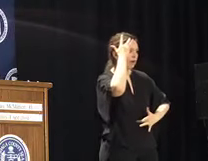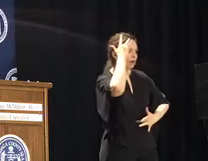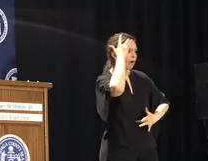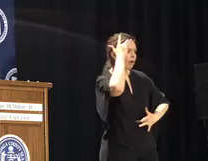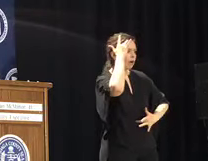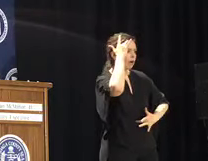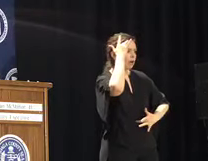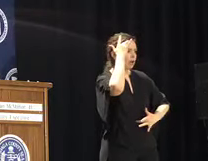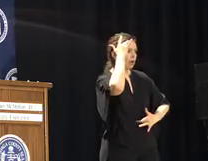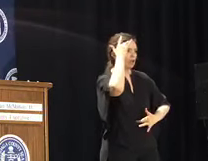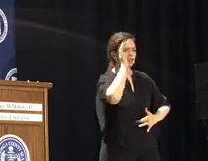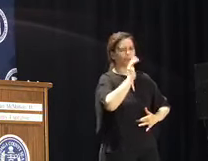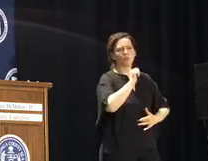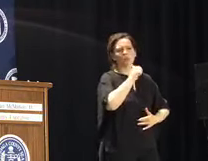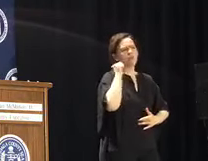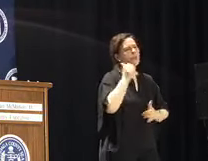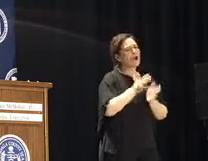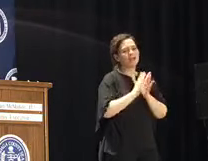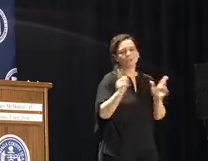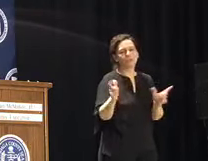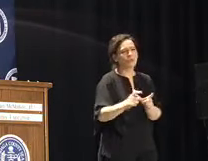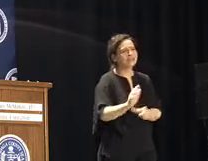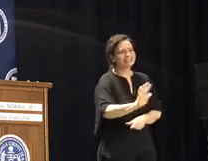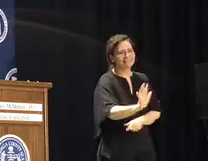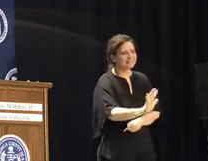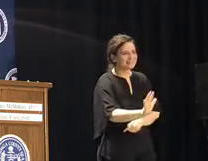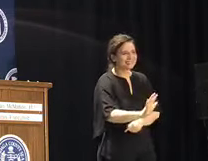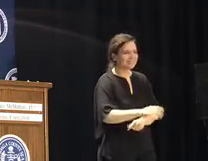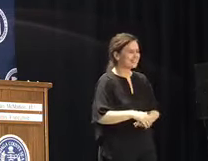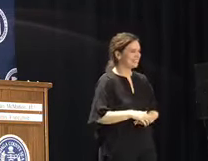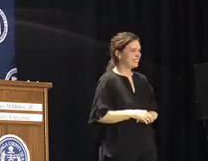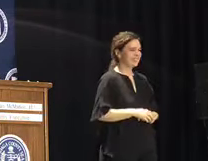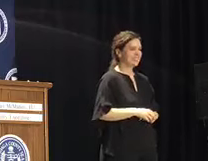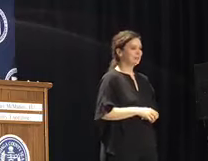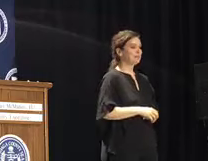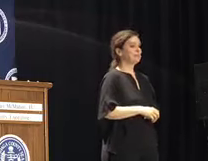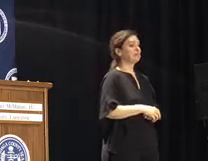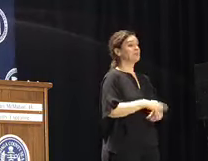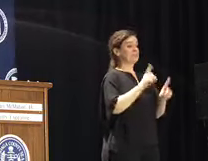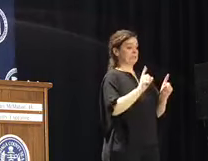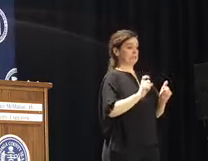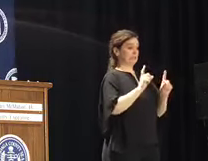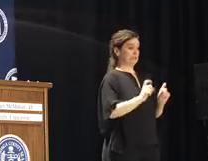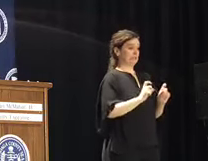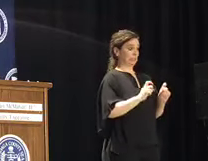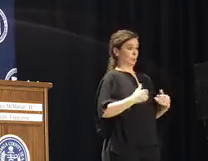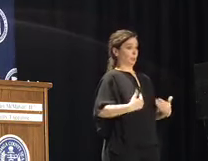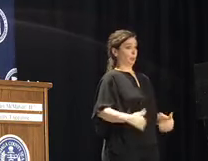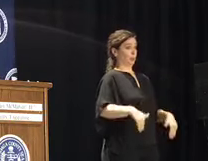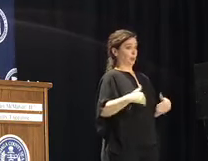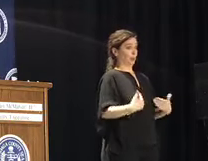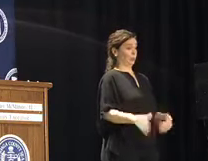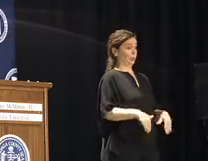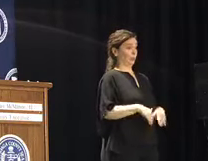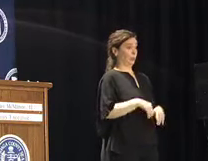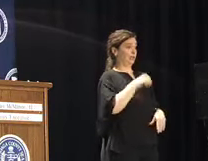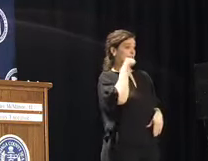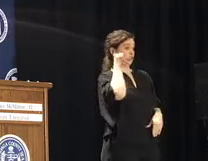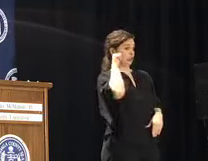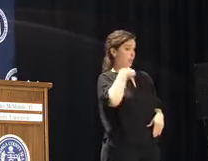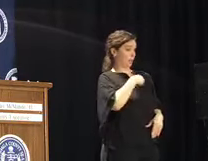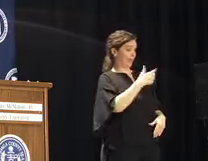Testing. We had a big day with tests coming back. That's why we saw the spike in the numbers.